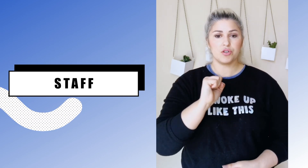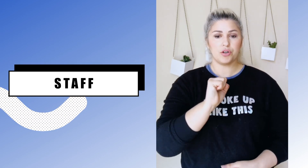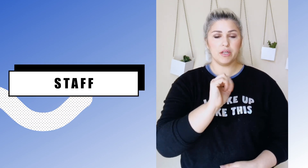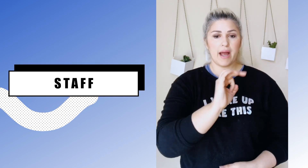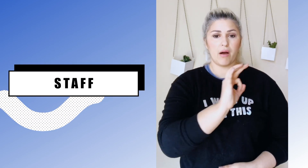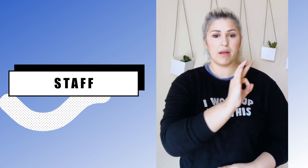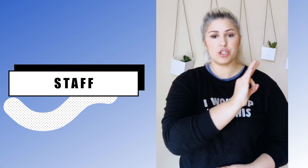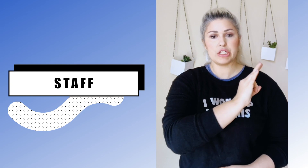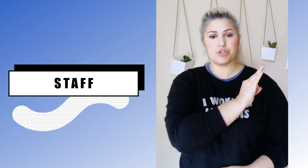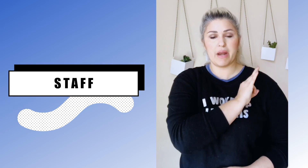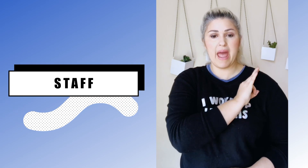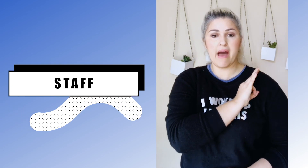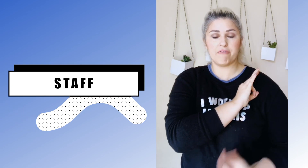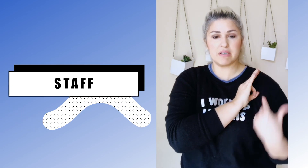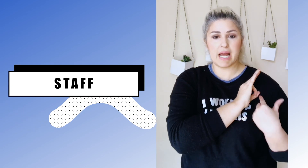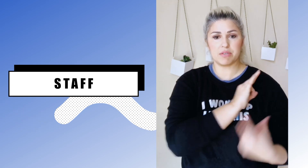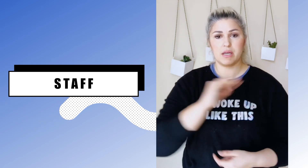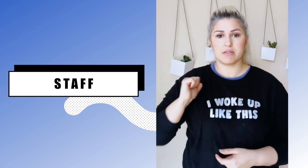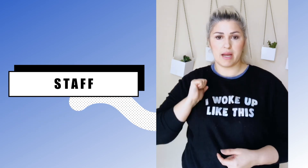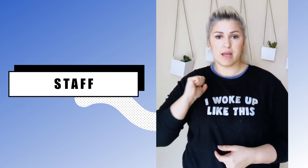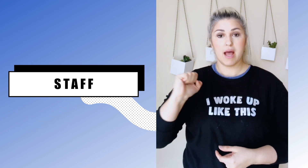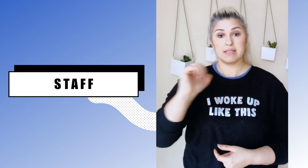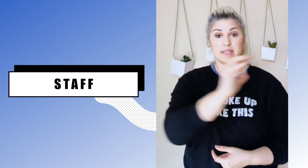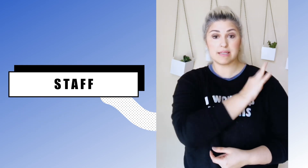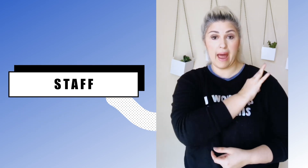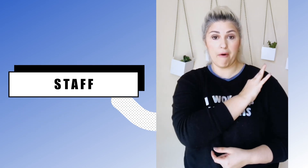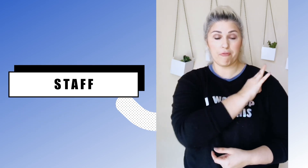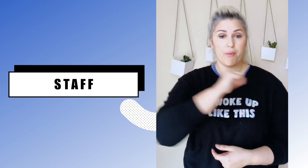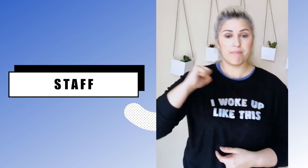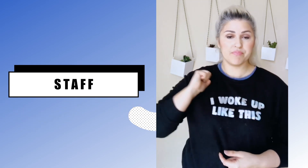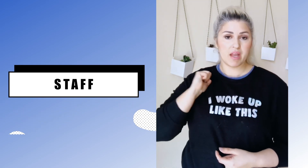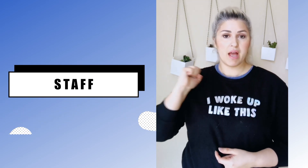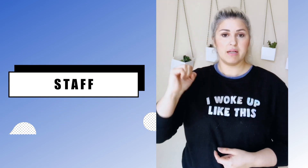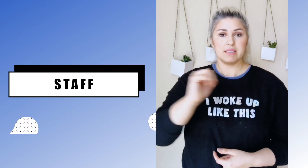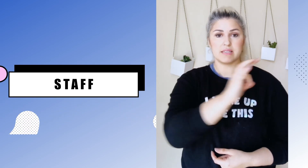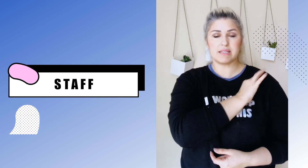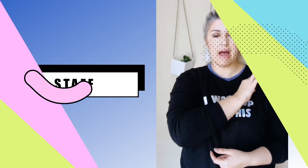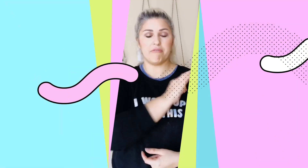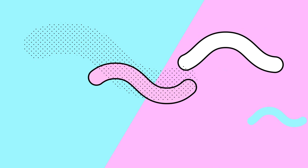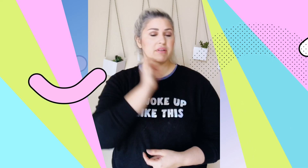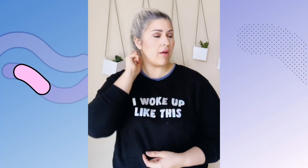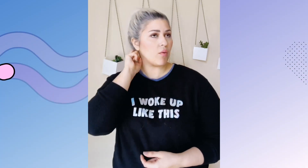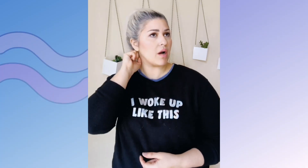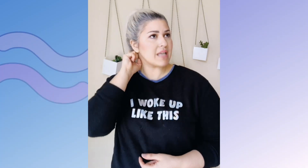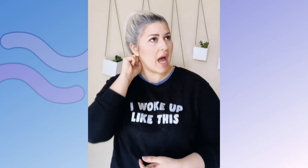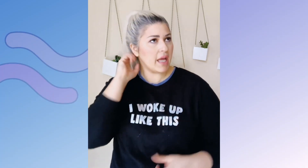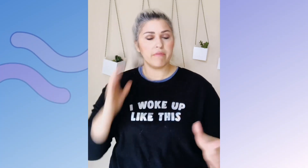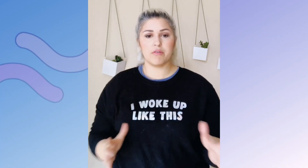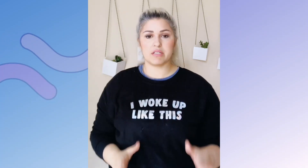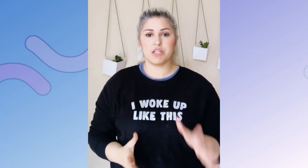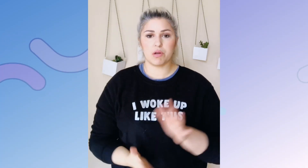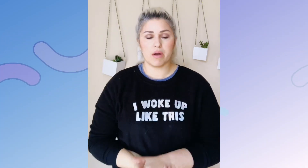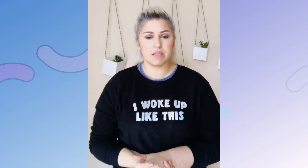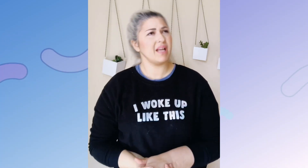I circle it out and change it to an F and tap to the other side. Staff. Staff. Now there were a ton